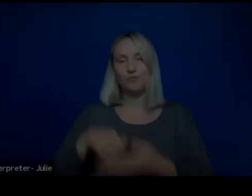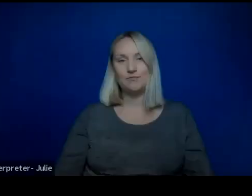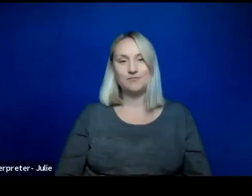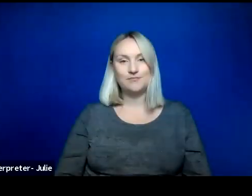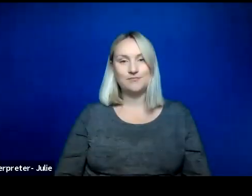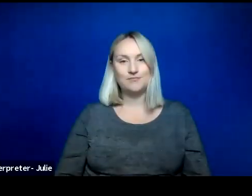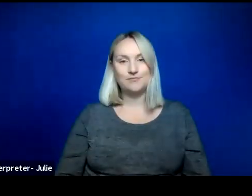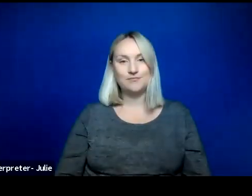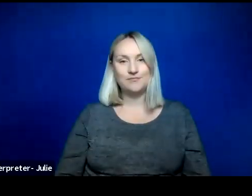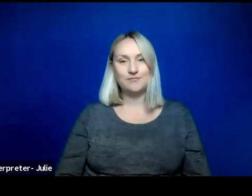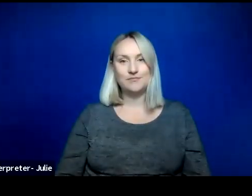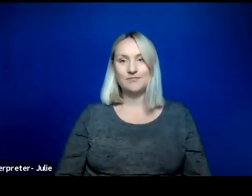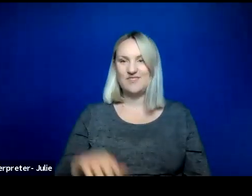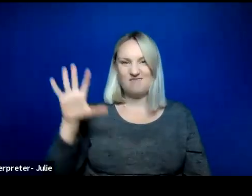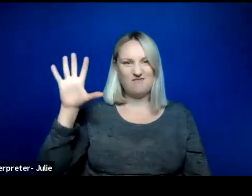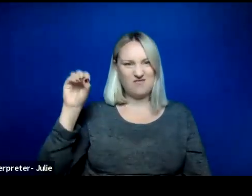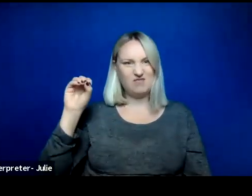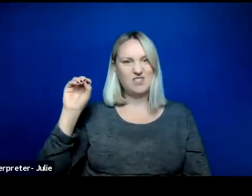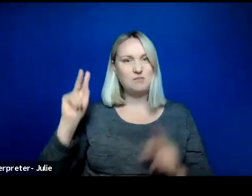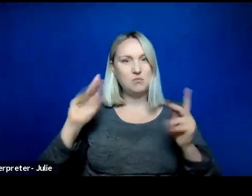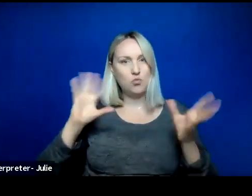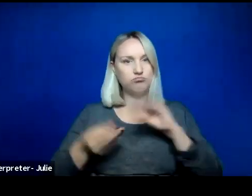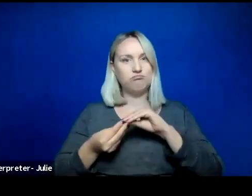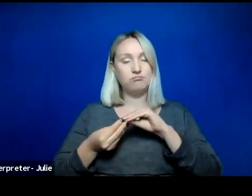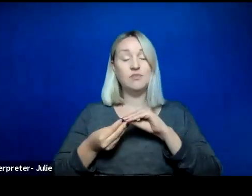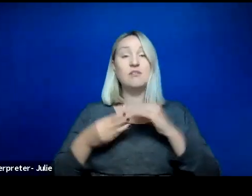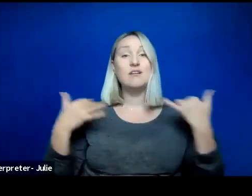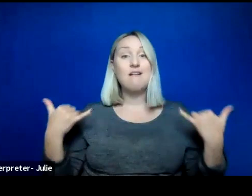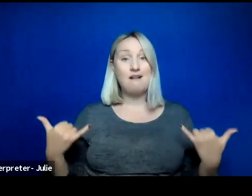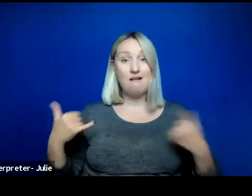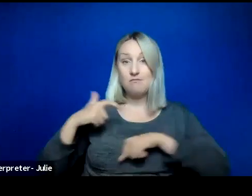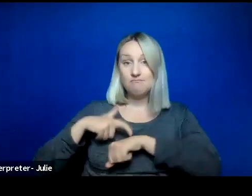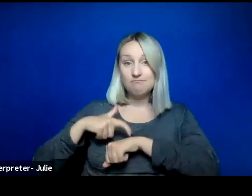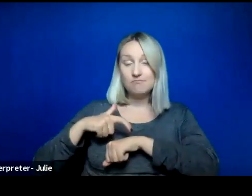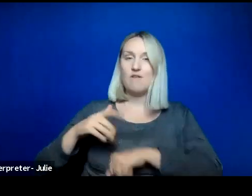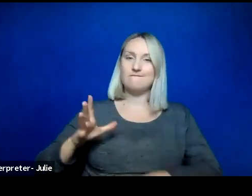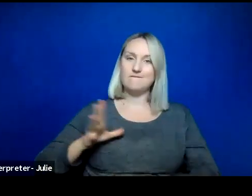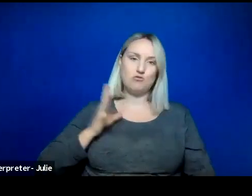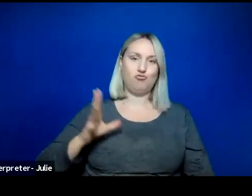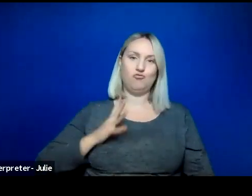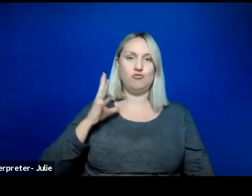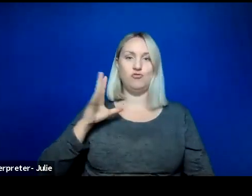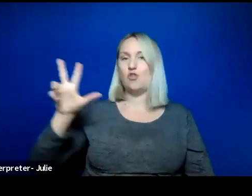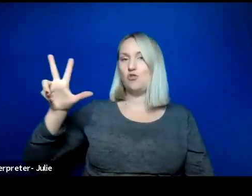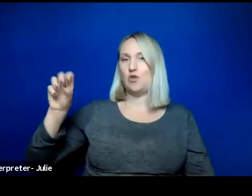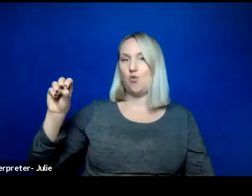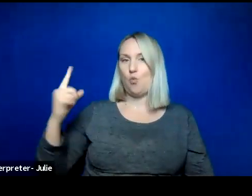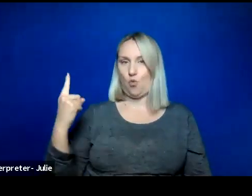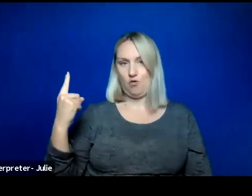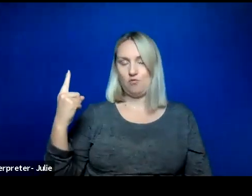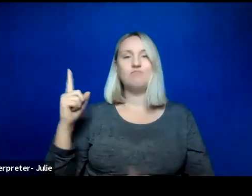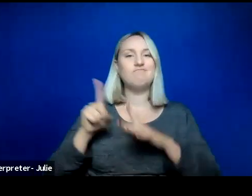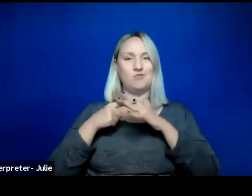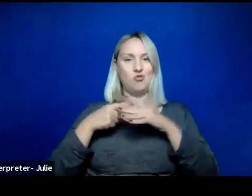Nice, nice. I see we've got about 50 people on here. So it is now officially 3:01. So we're going to